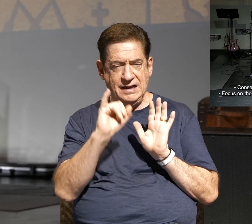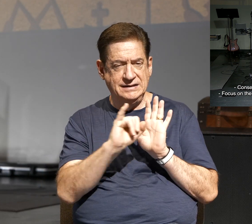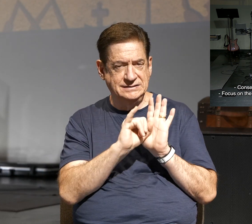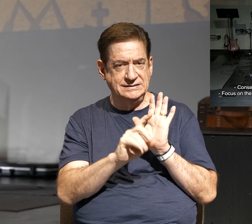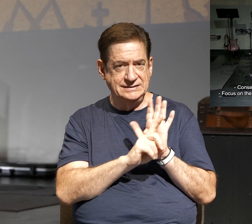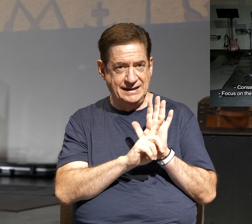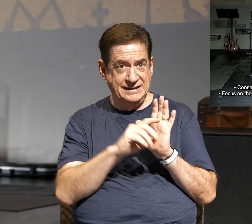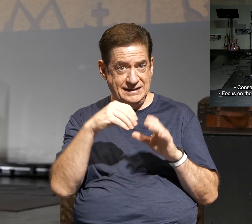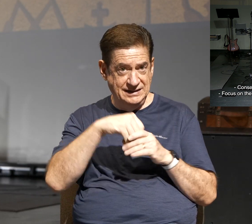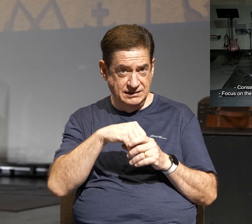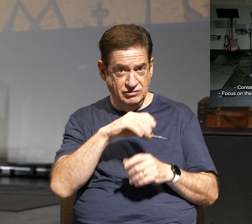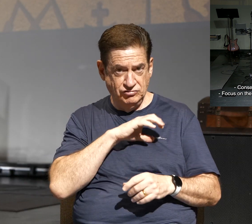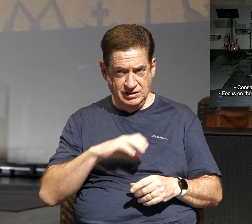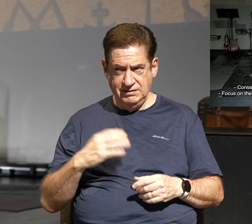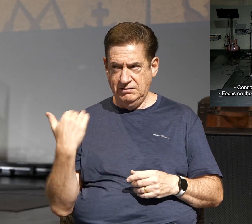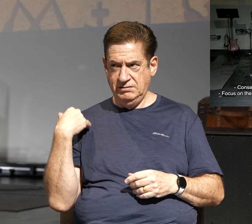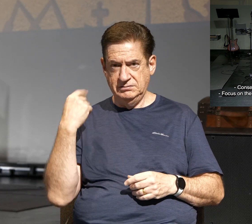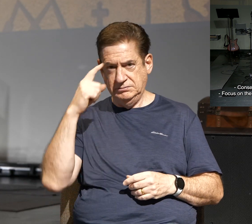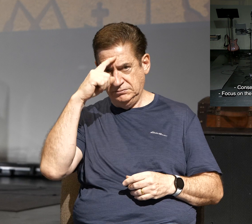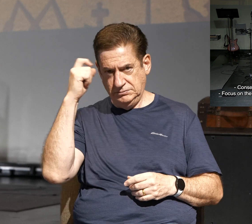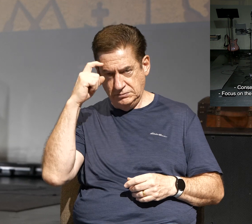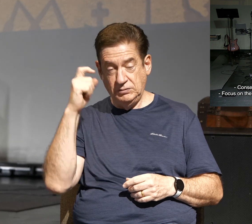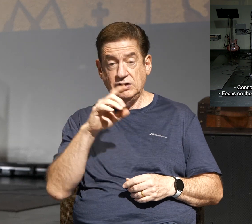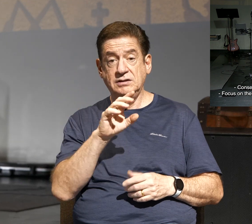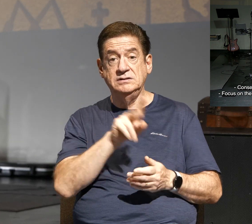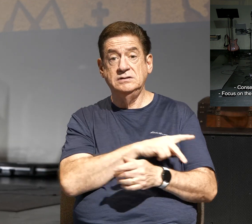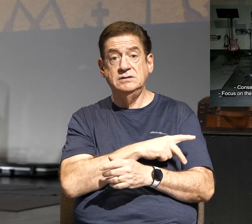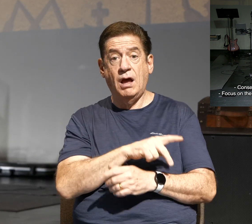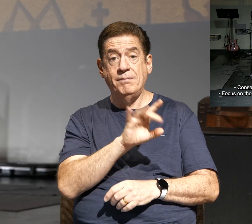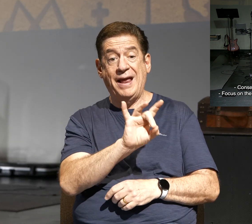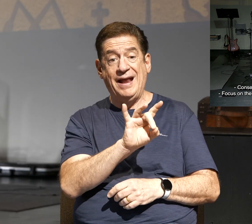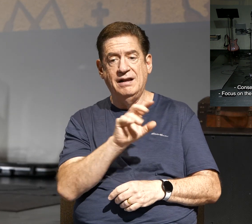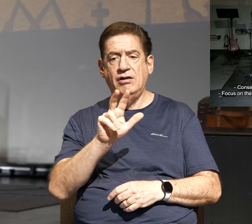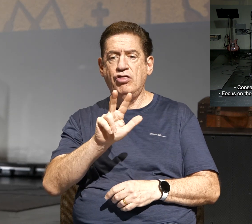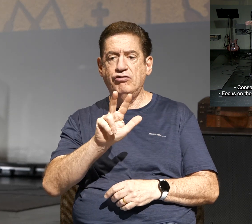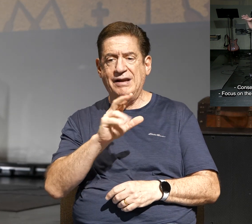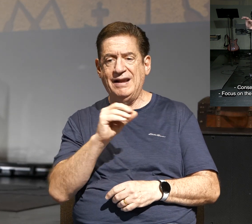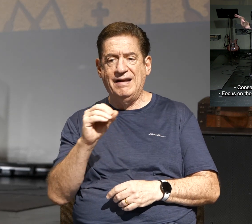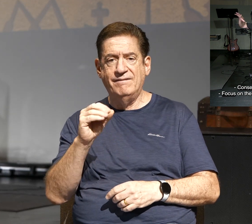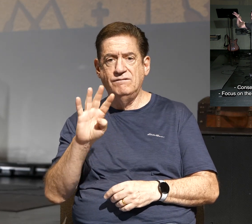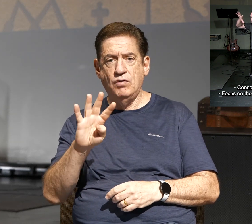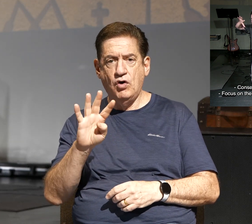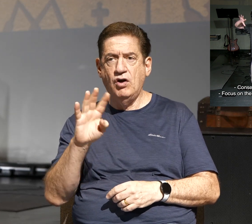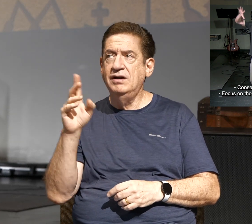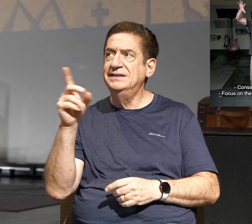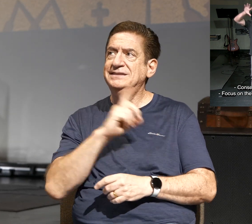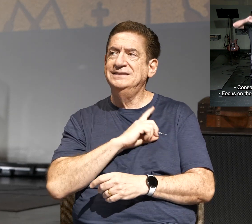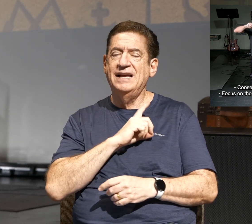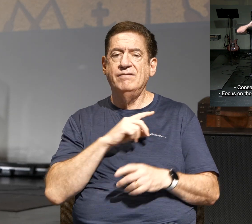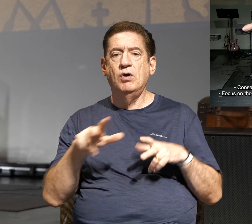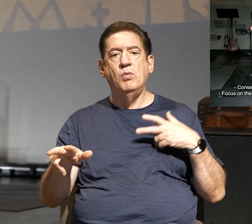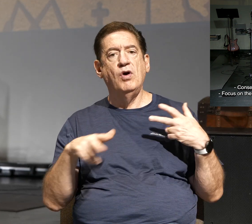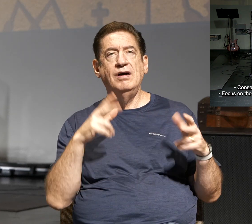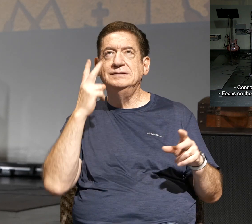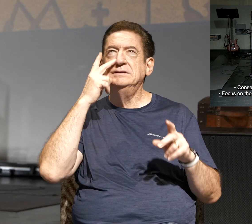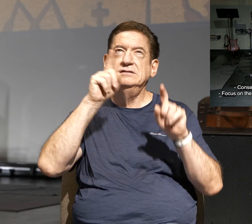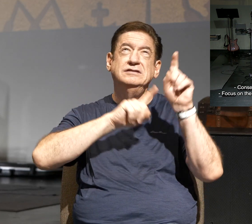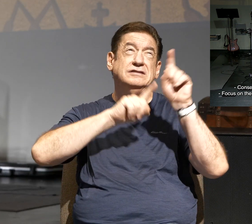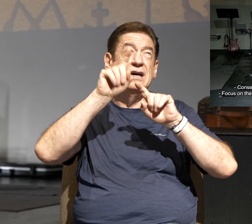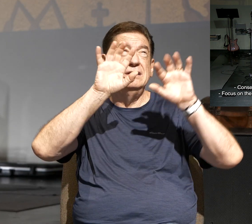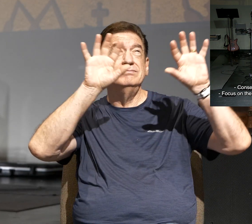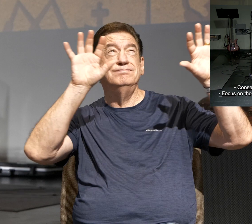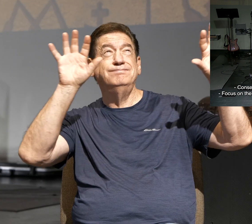summer. And Psalm 8, 3 and 4, David says it's almost like he's walking out on a starry night and